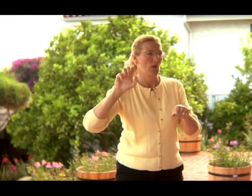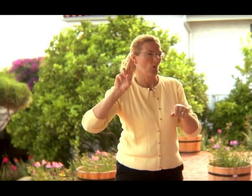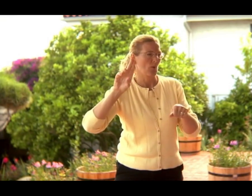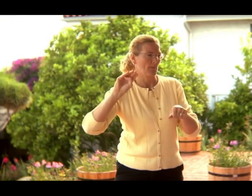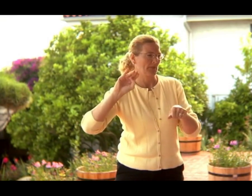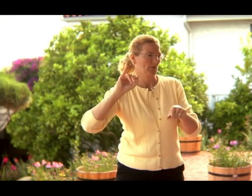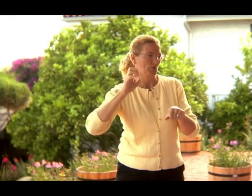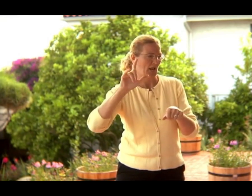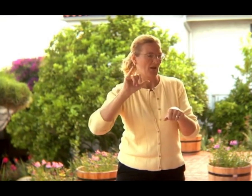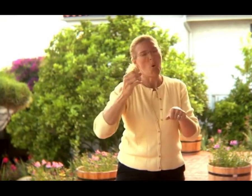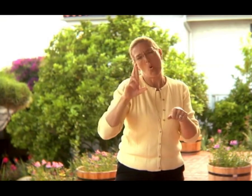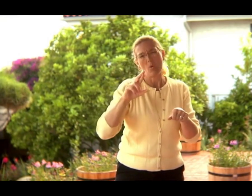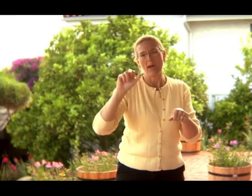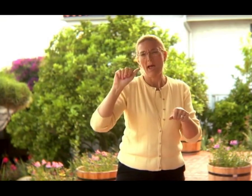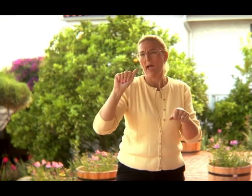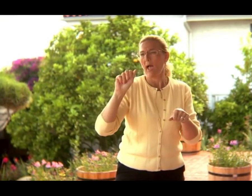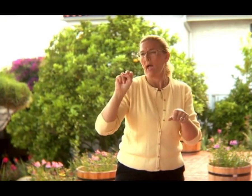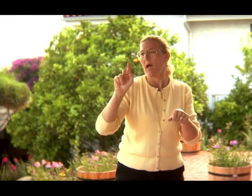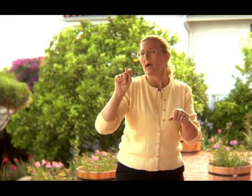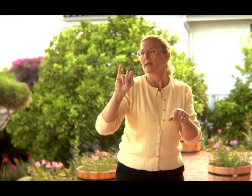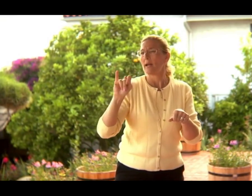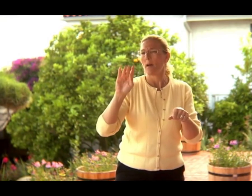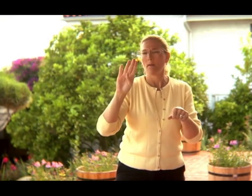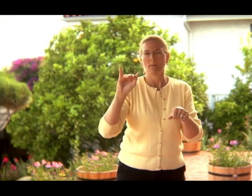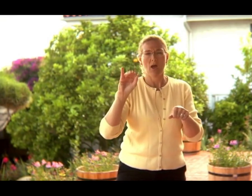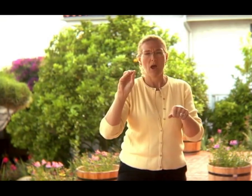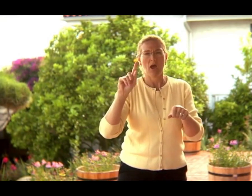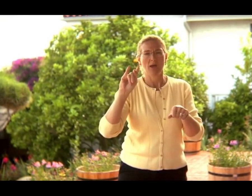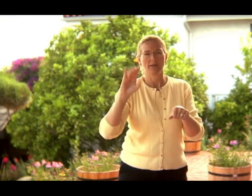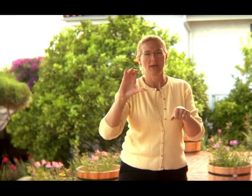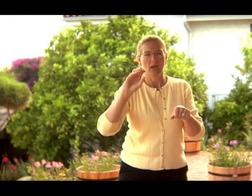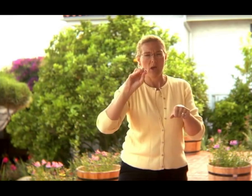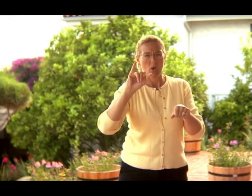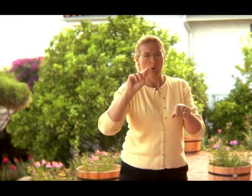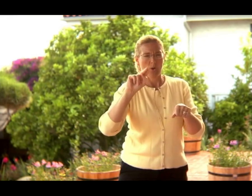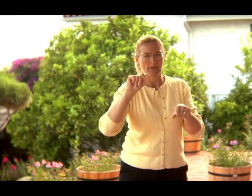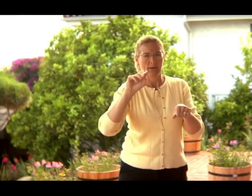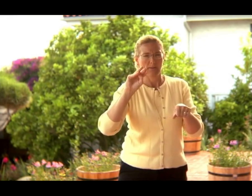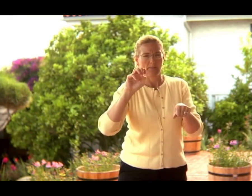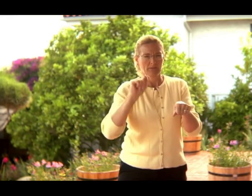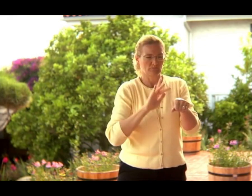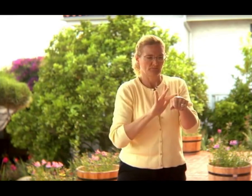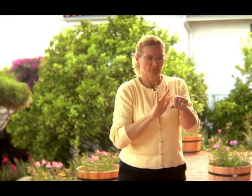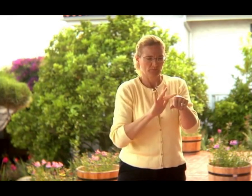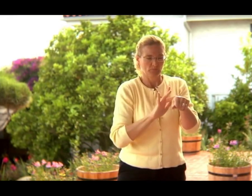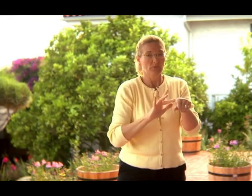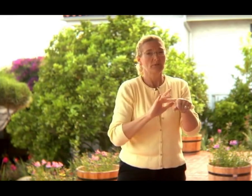It is best to put an ointment like petroleum jelly or antibiotic ointment and change your bandage every